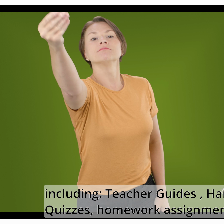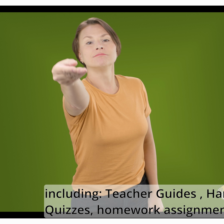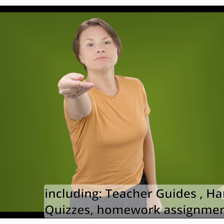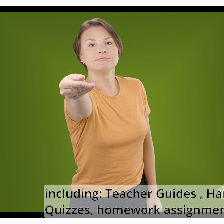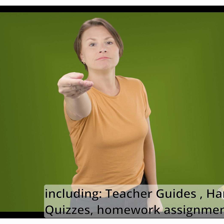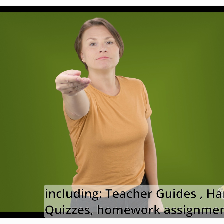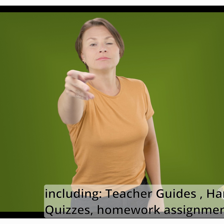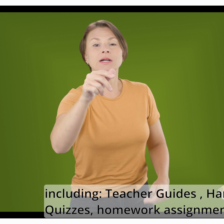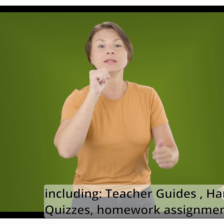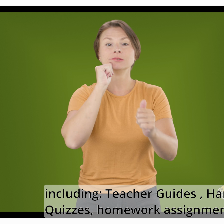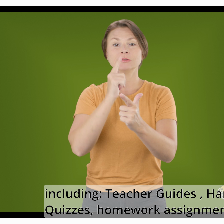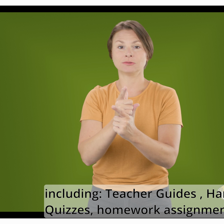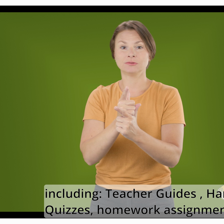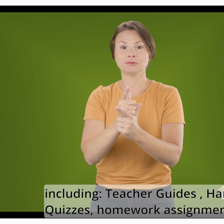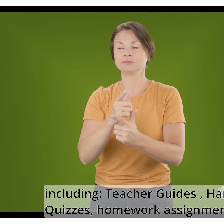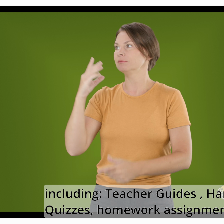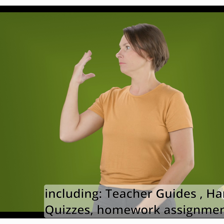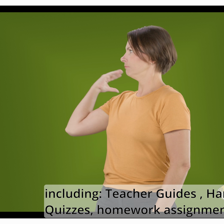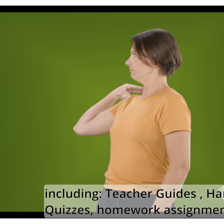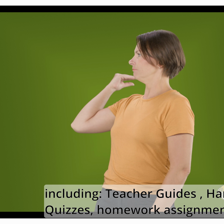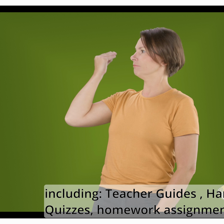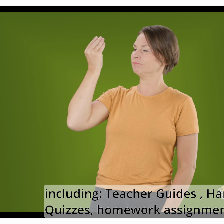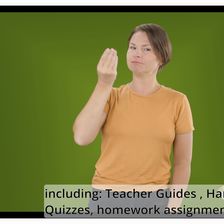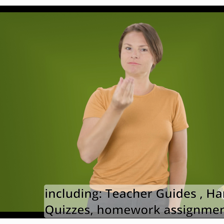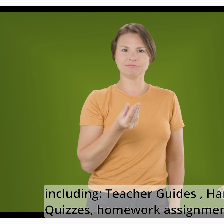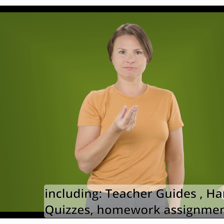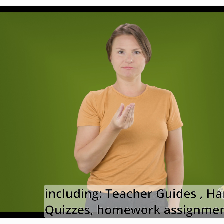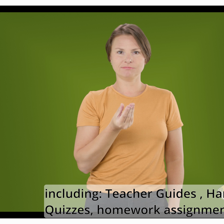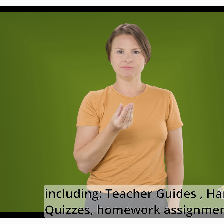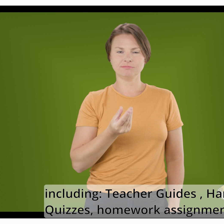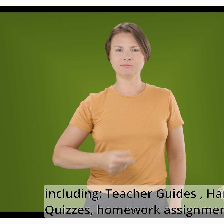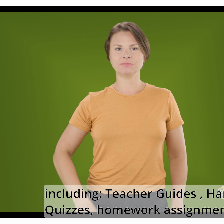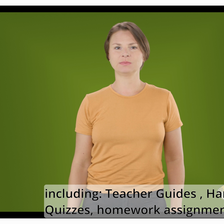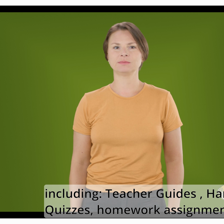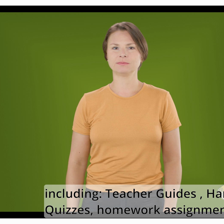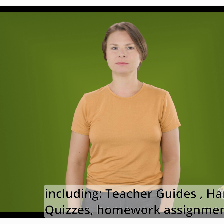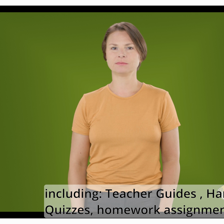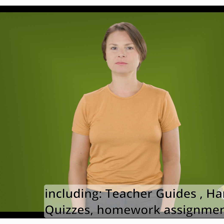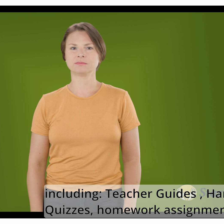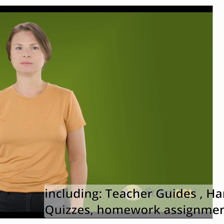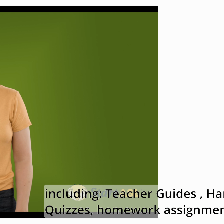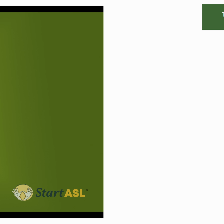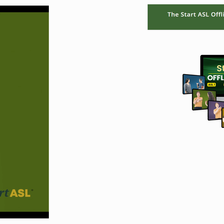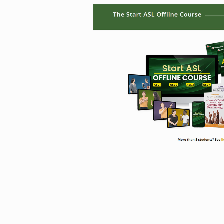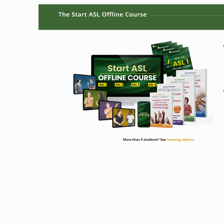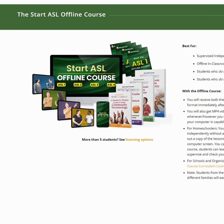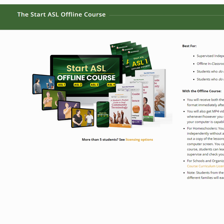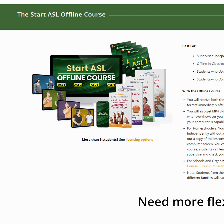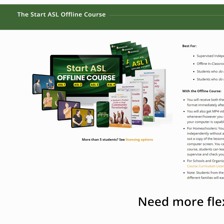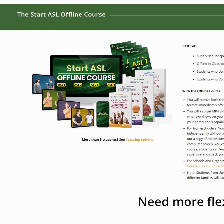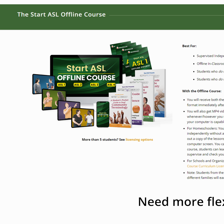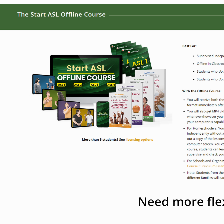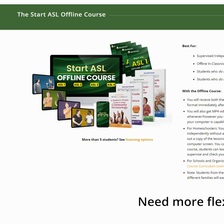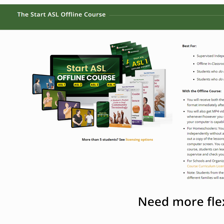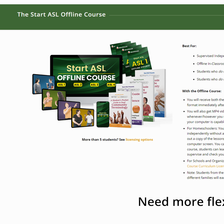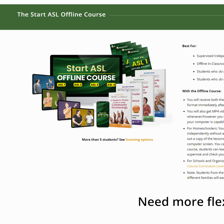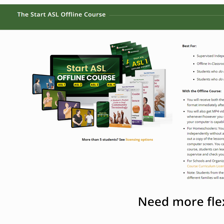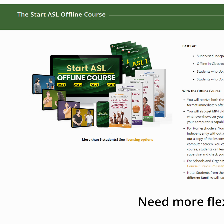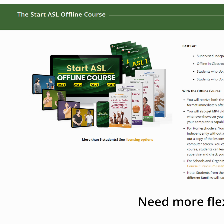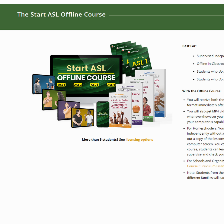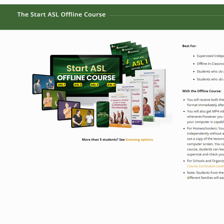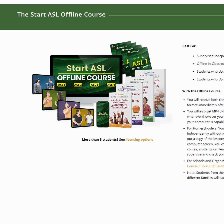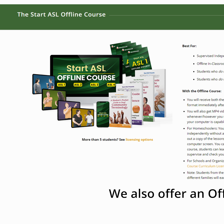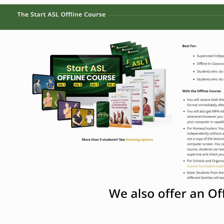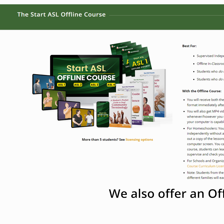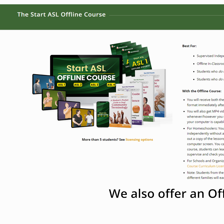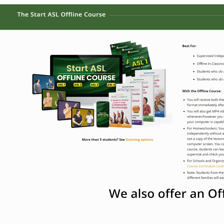including teacher guides, handouts, lesson videos, quizzes, homework assignments, and more. Need more